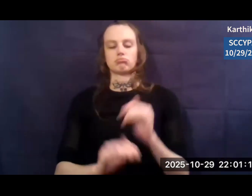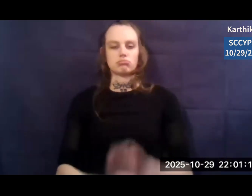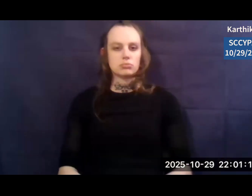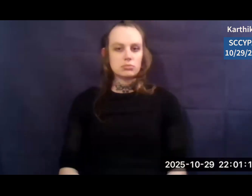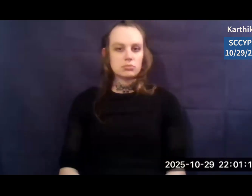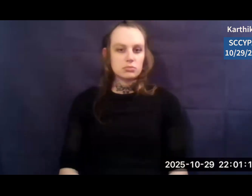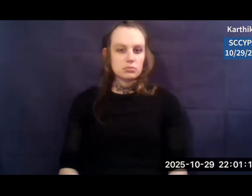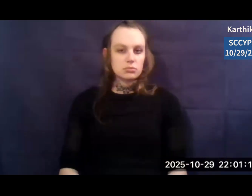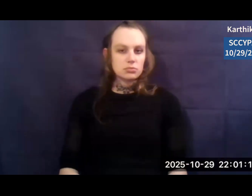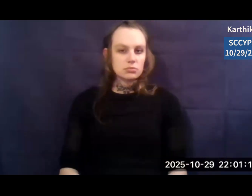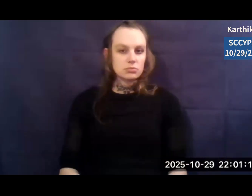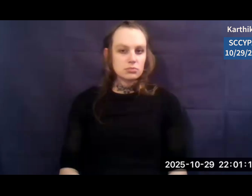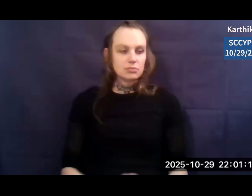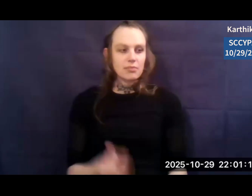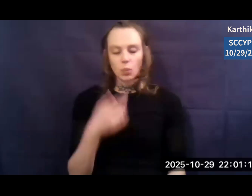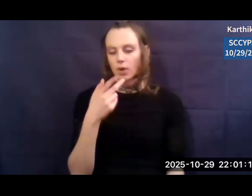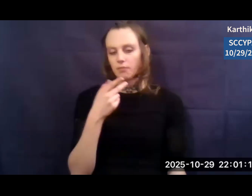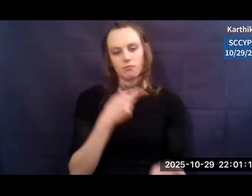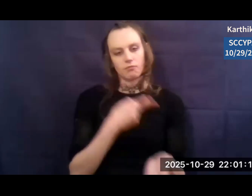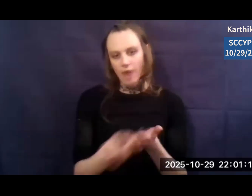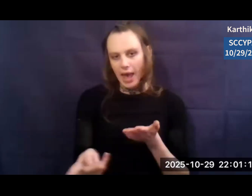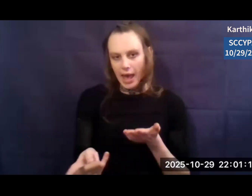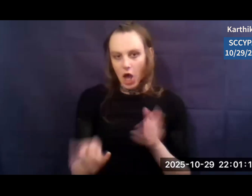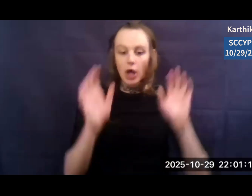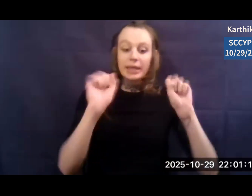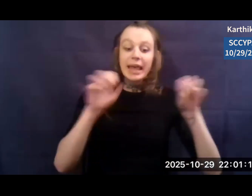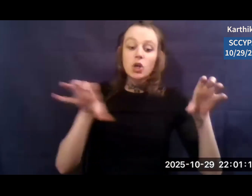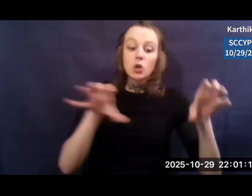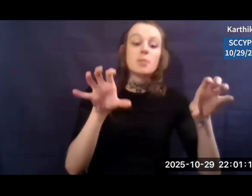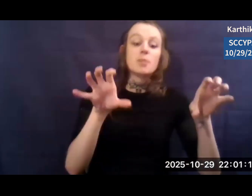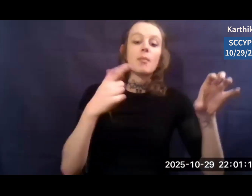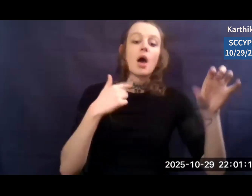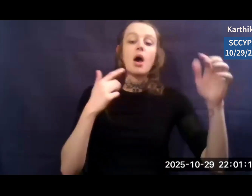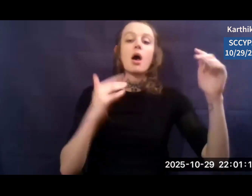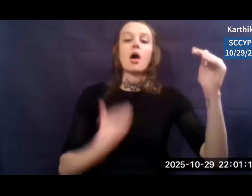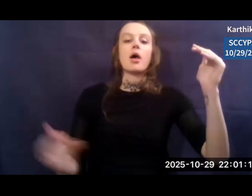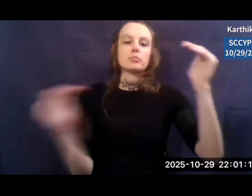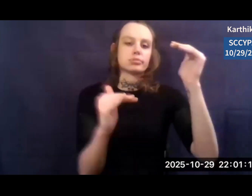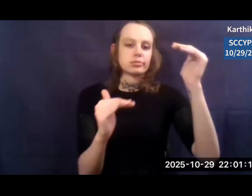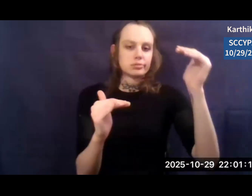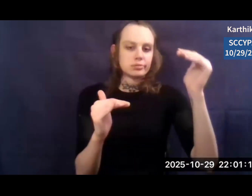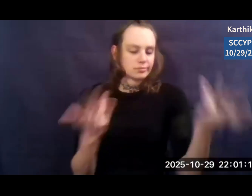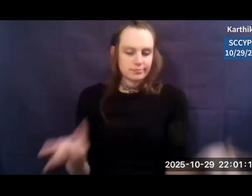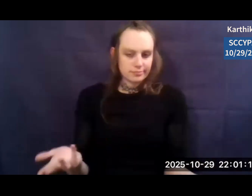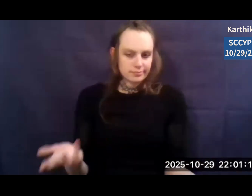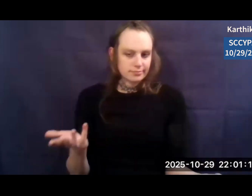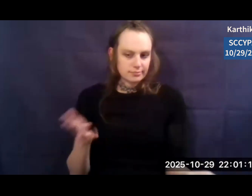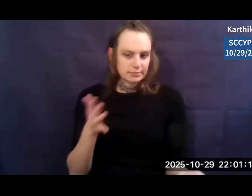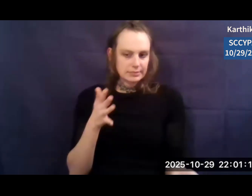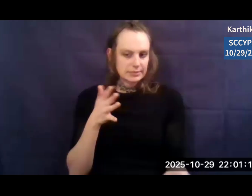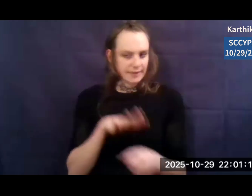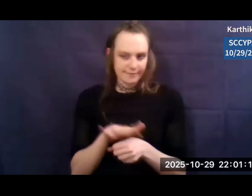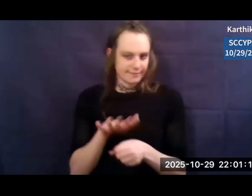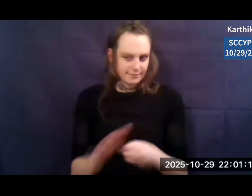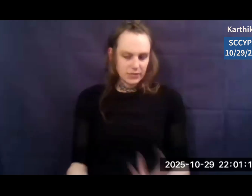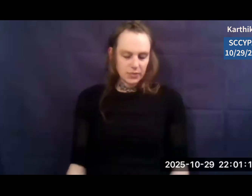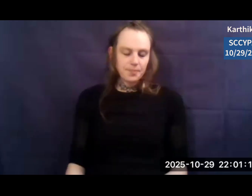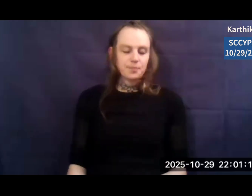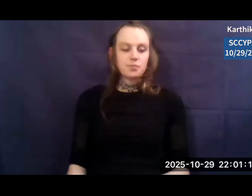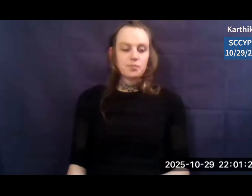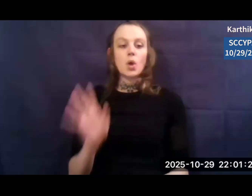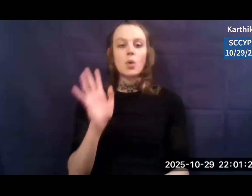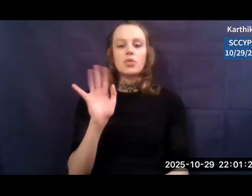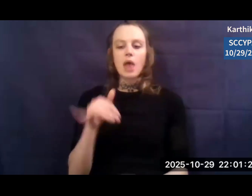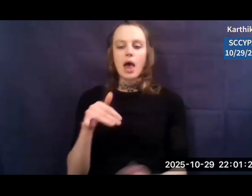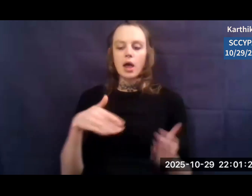fail to do something that you could have or should have done. So that process of like figuring out like what is